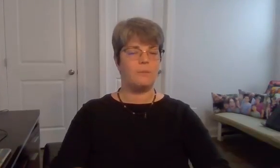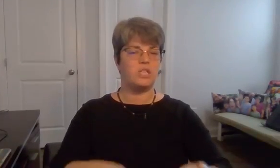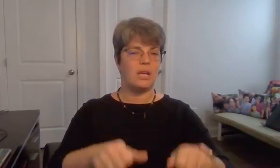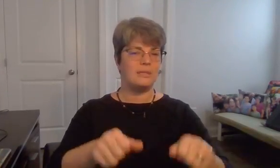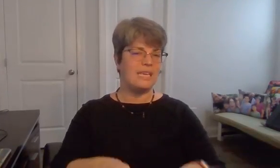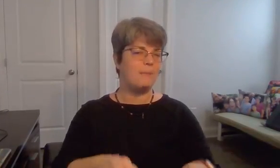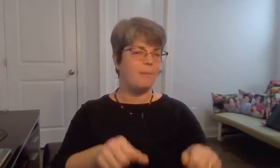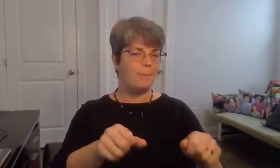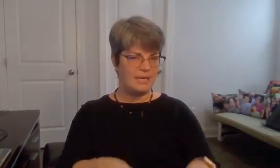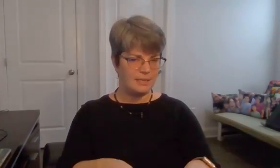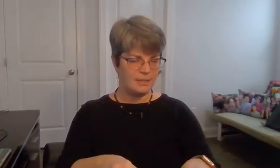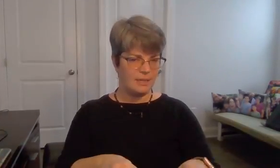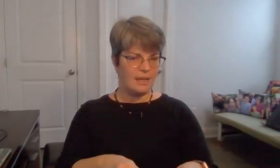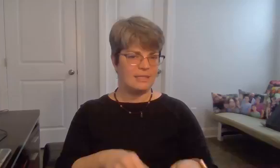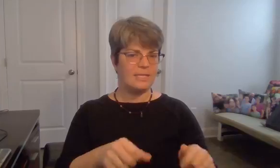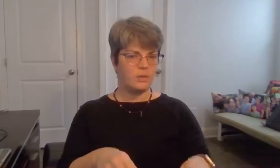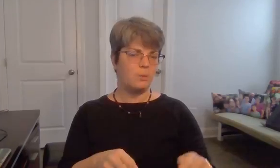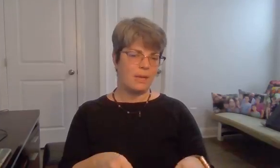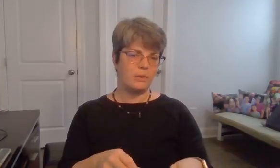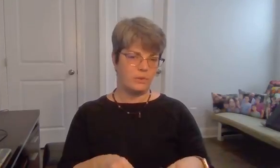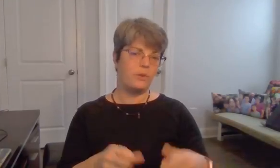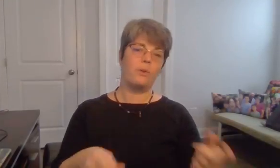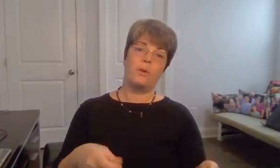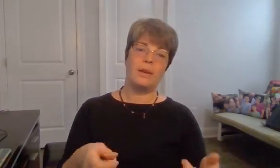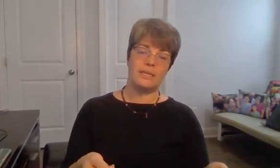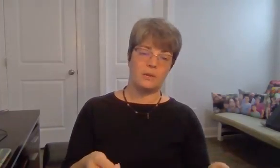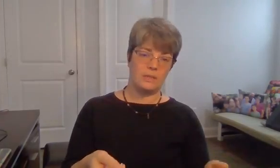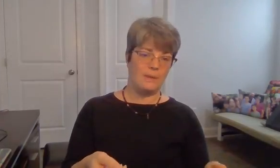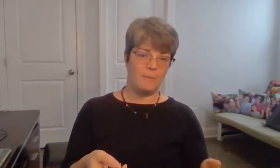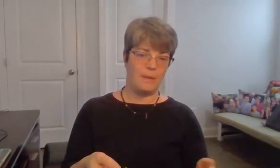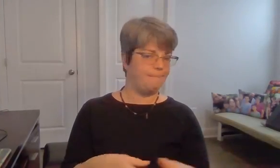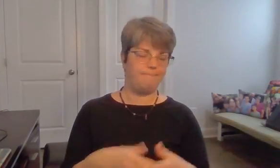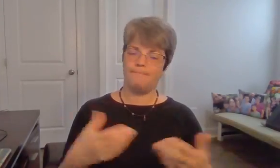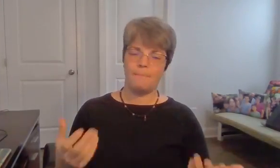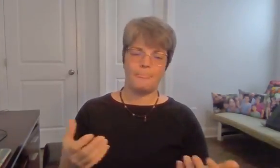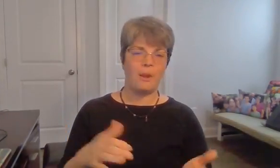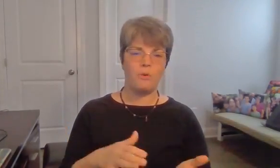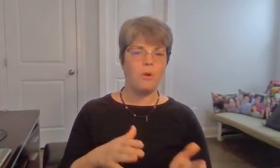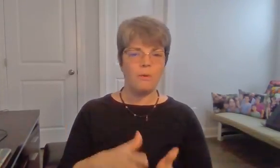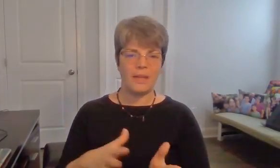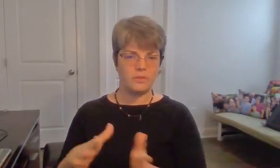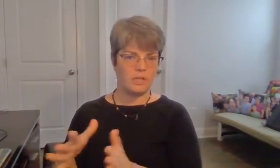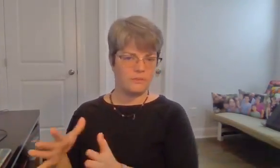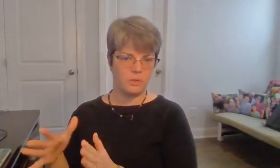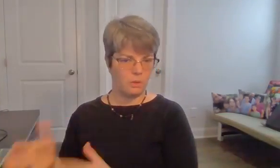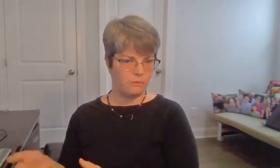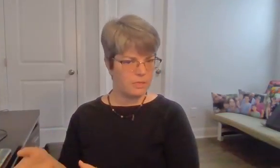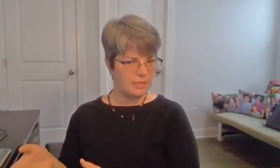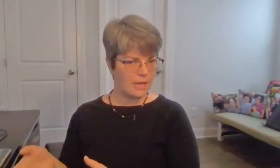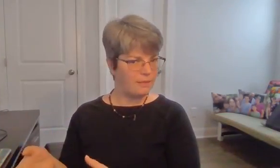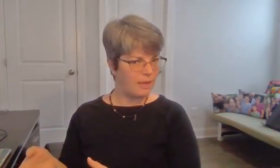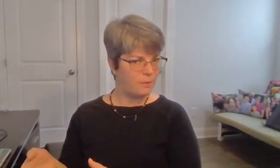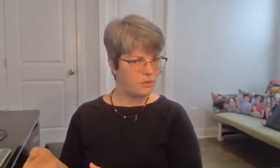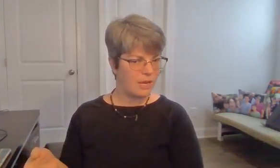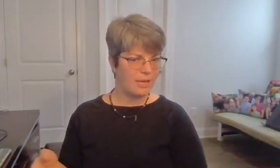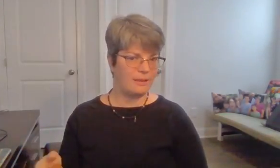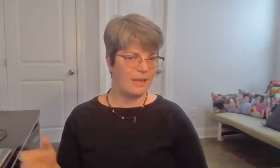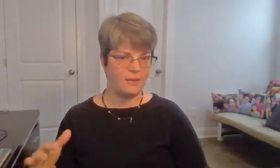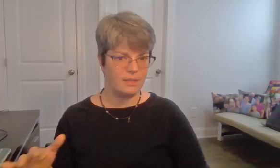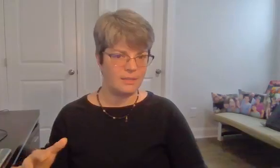child keep a beat, it's detrimental to their learning to actually keep a beat. I don't know if that transfers over to sign language or not. They haven't done studies